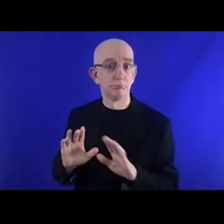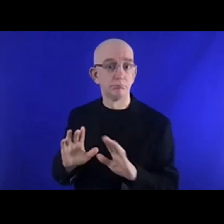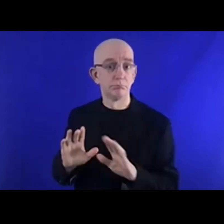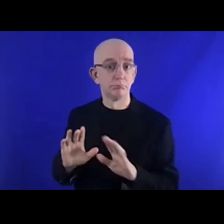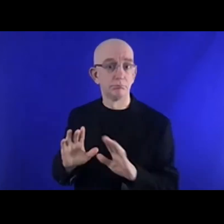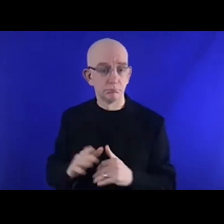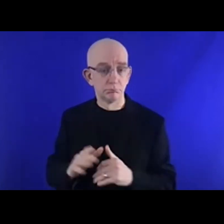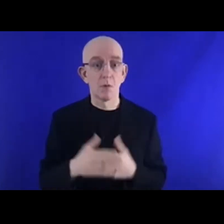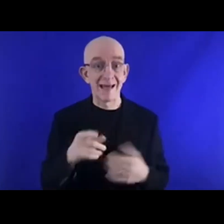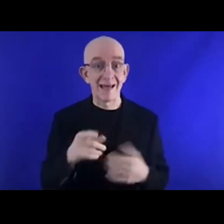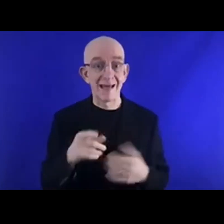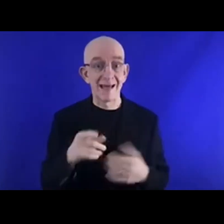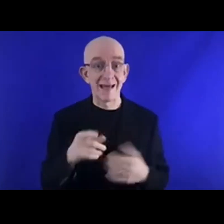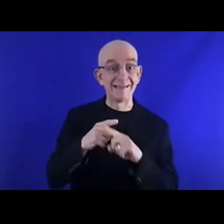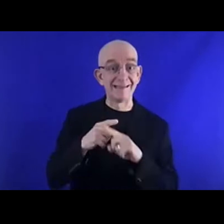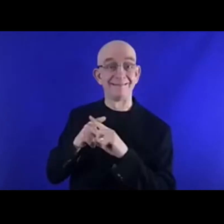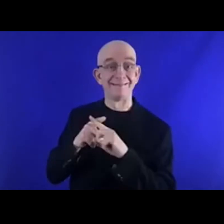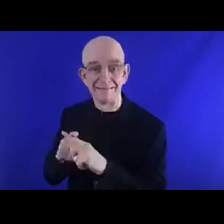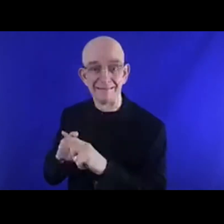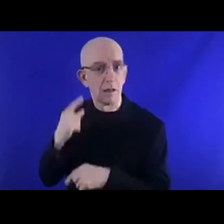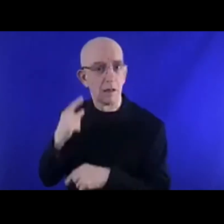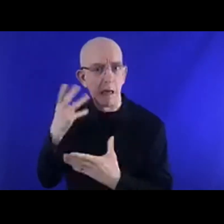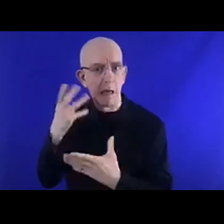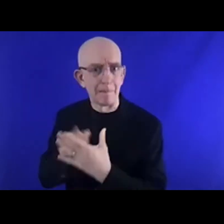your preferred language.